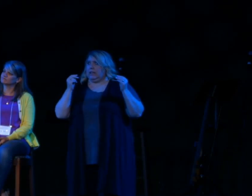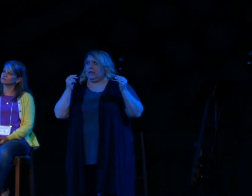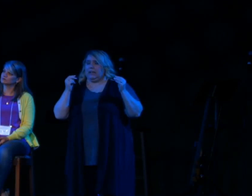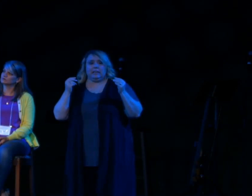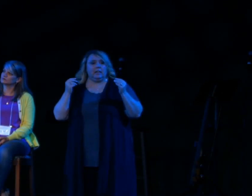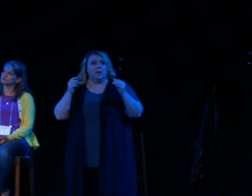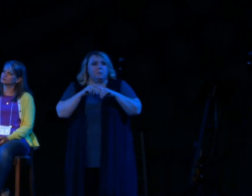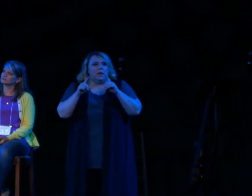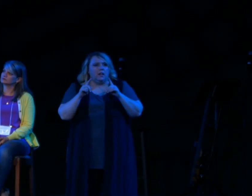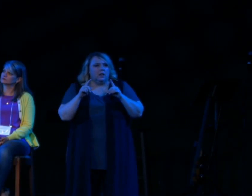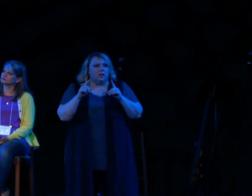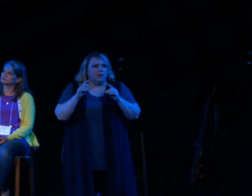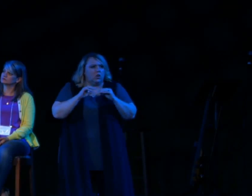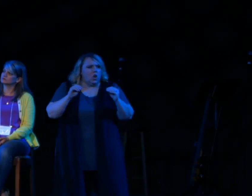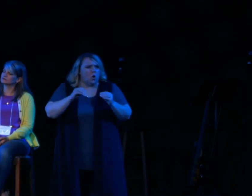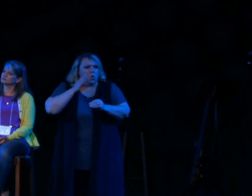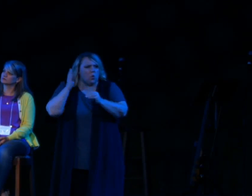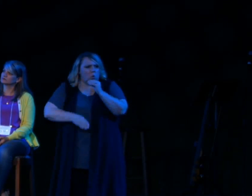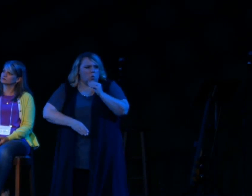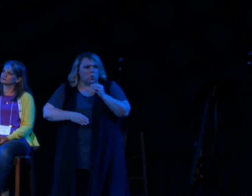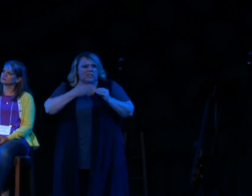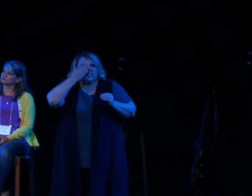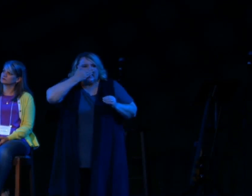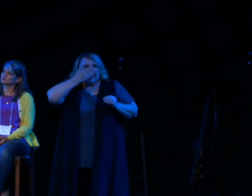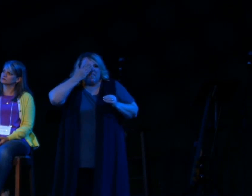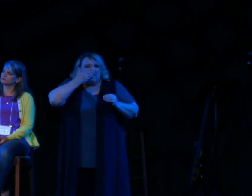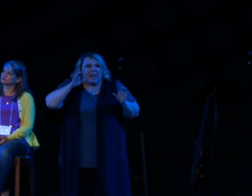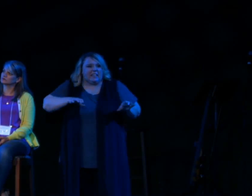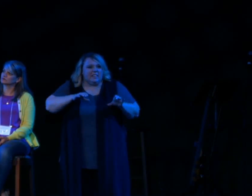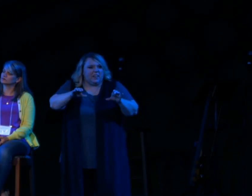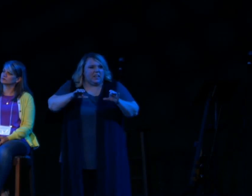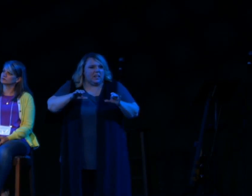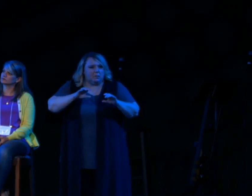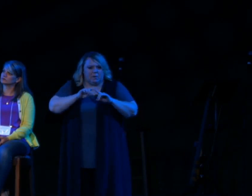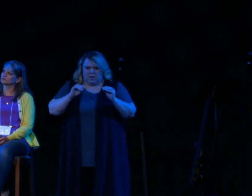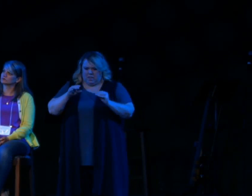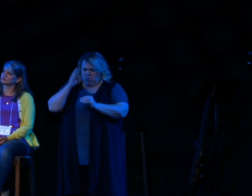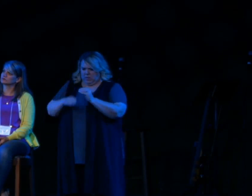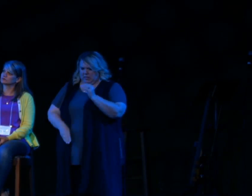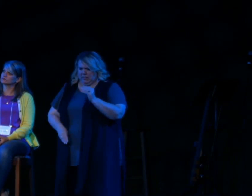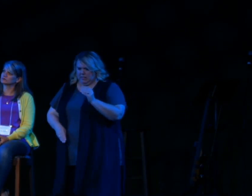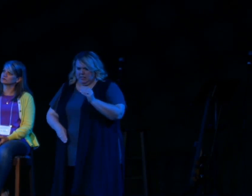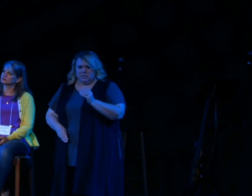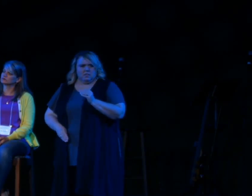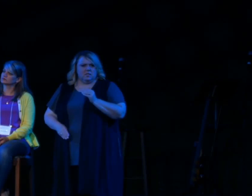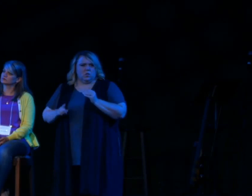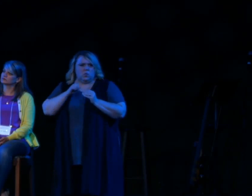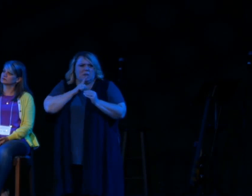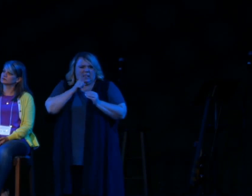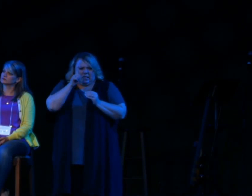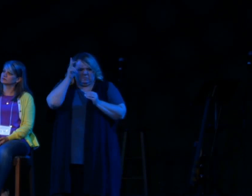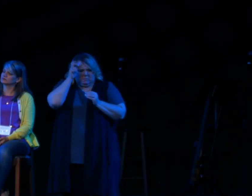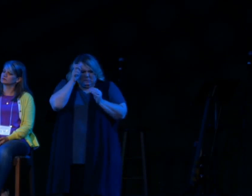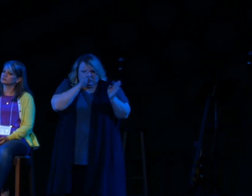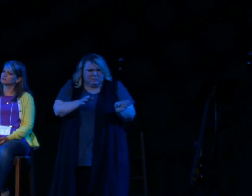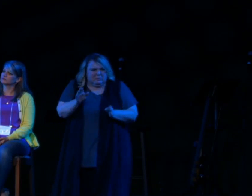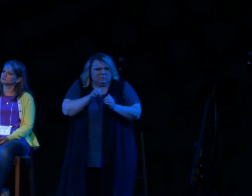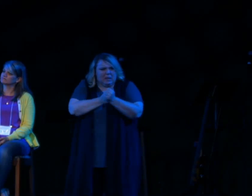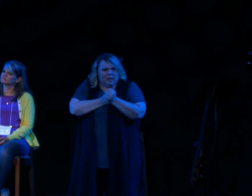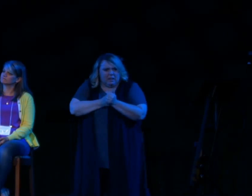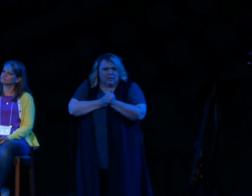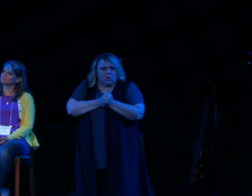that had no productivity behind it. It's actually as divisive as it was productive.